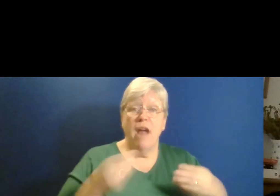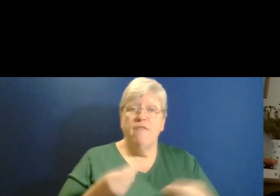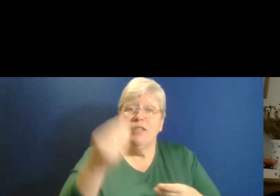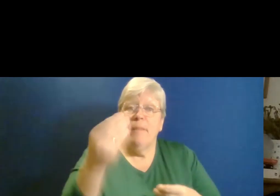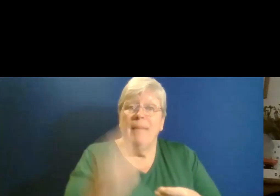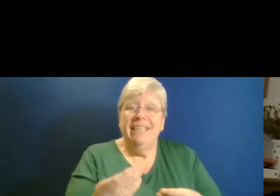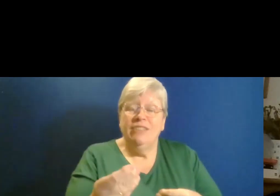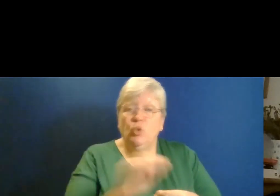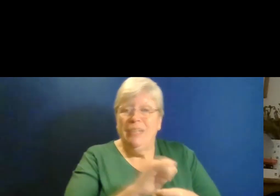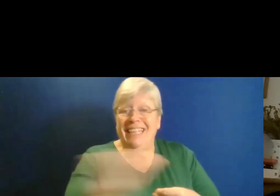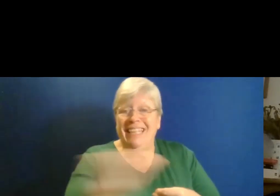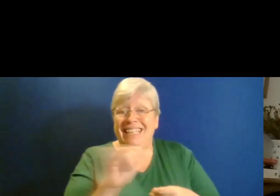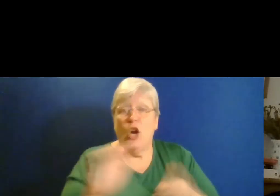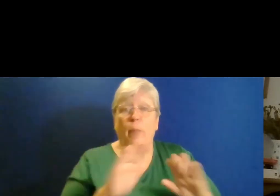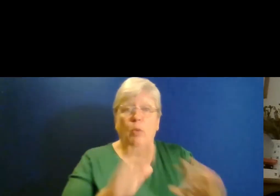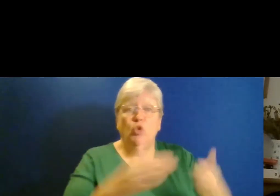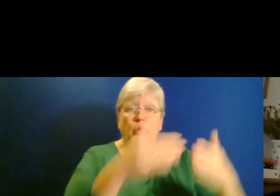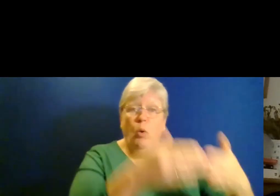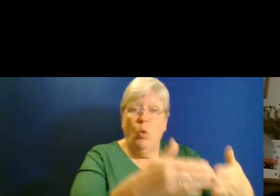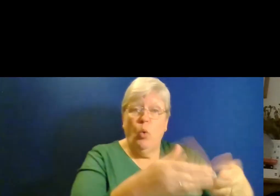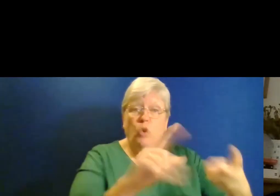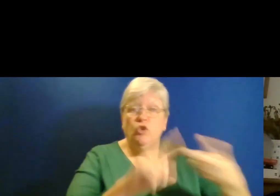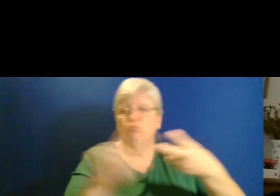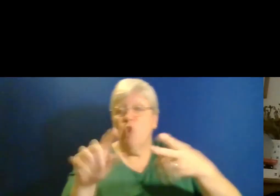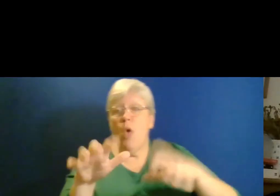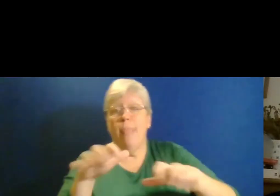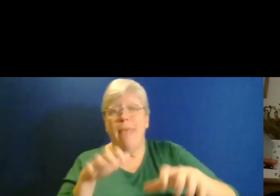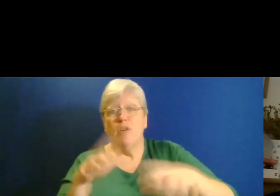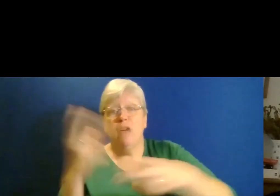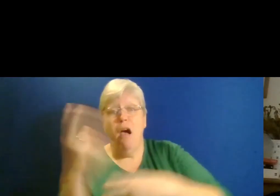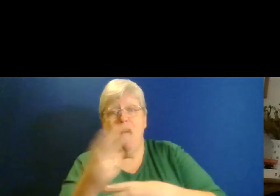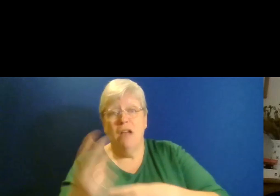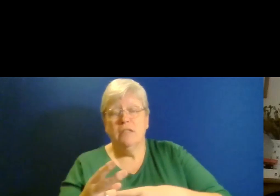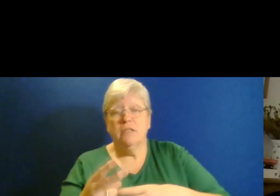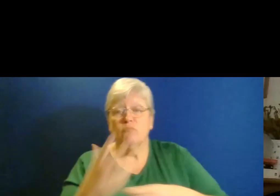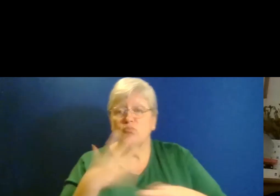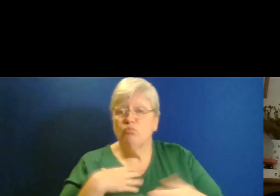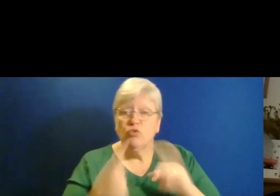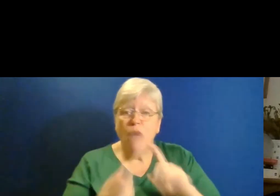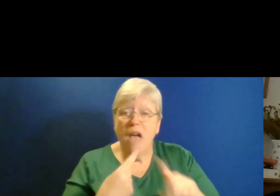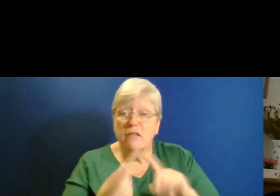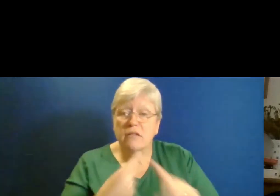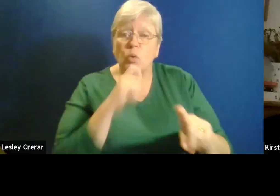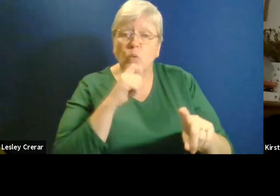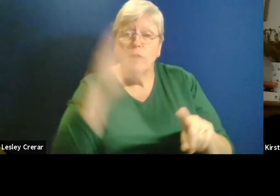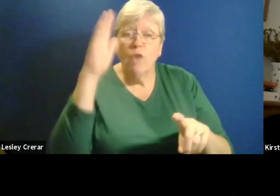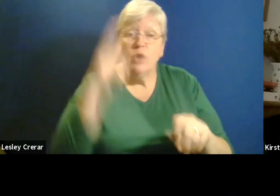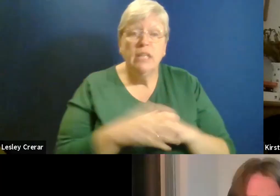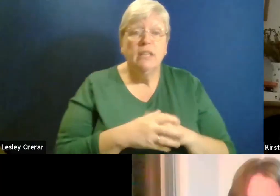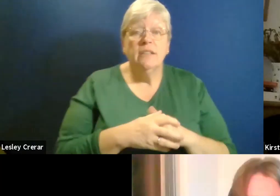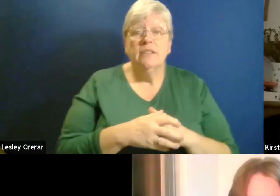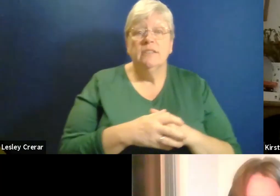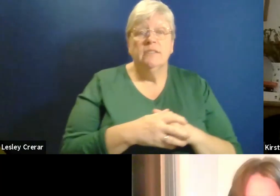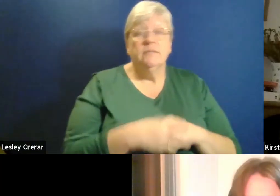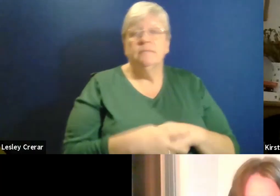to either Pushing Out the Boat or Leopard Arts? Would anyone like to volunteer?